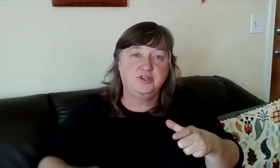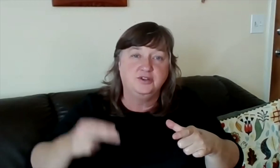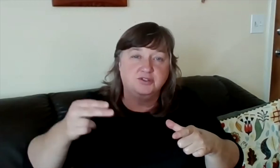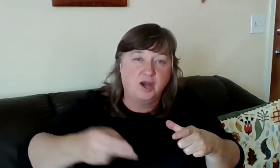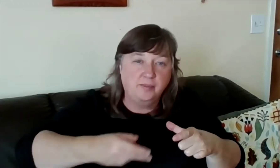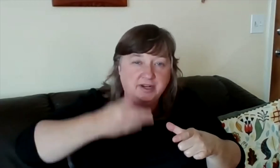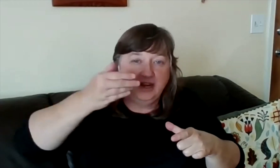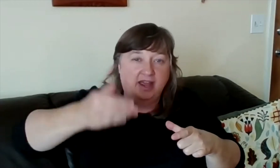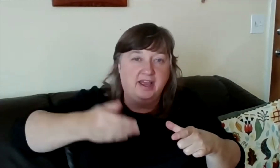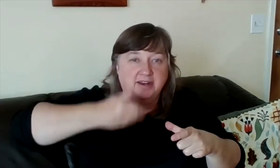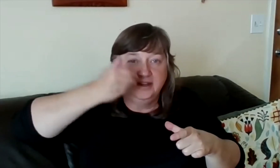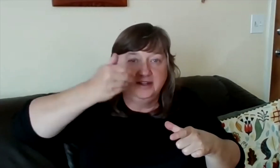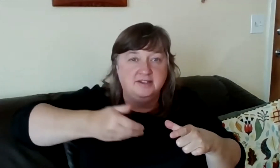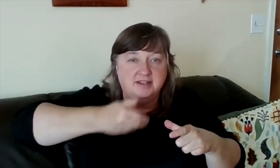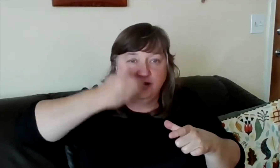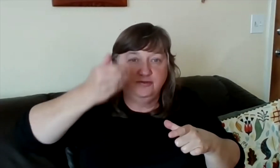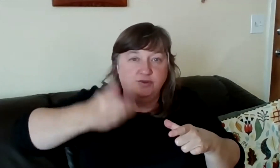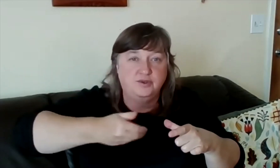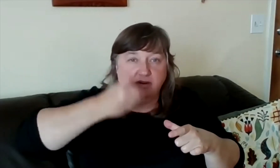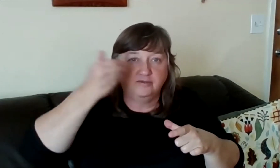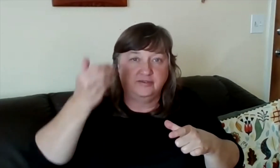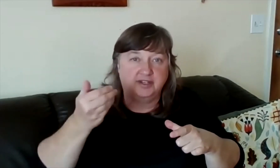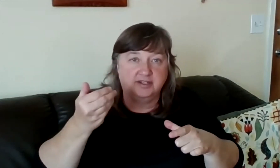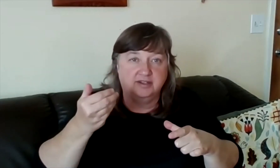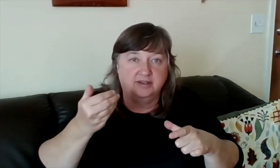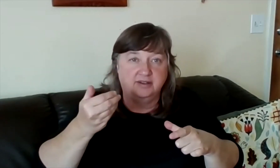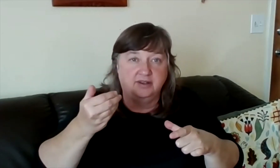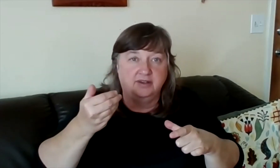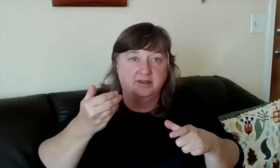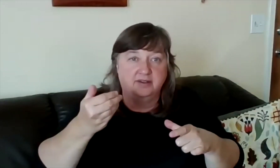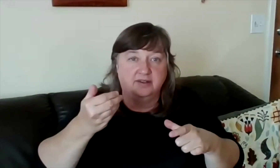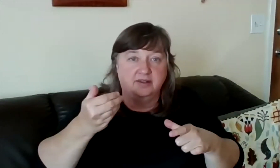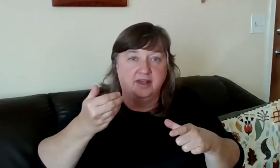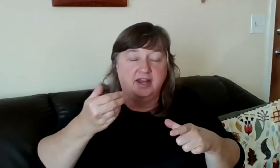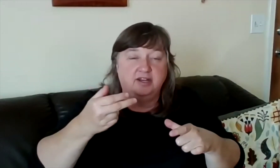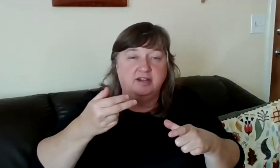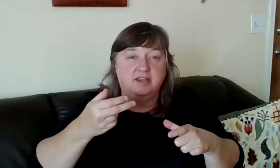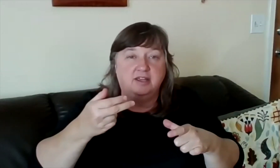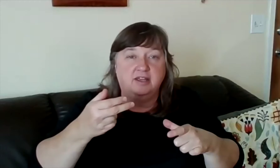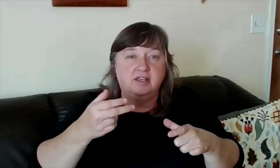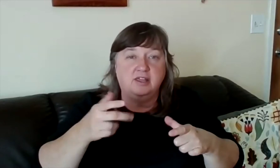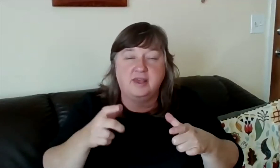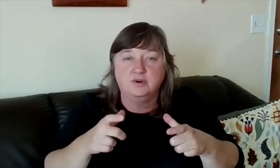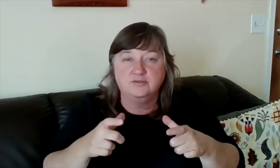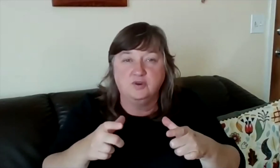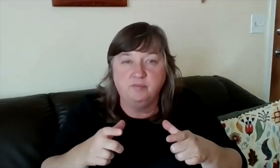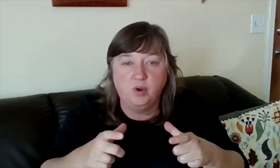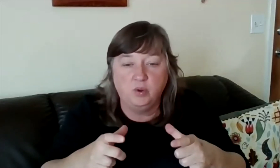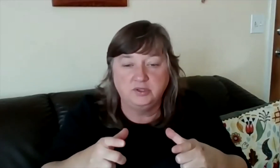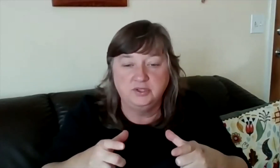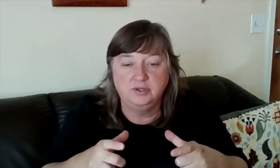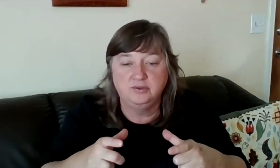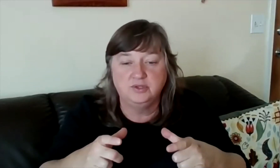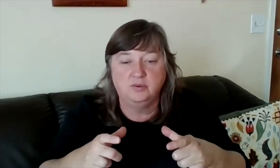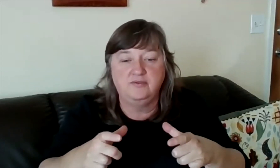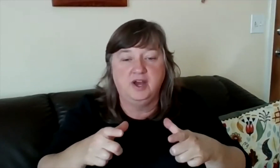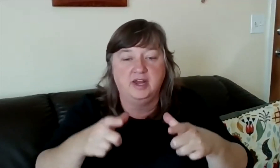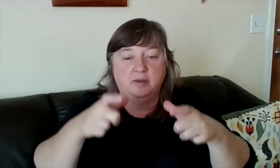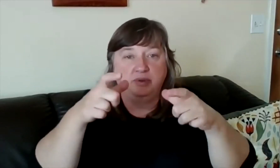your dominant hand to take food off of it. And that works for a bowl too. So we've got a